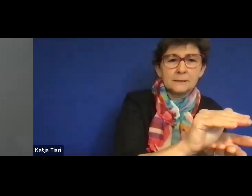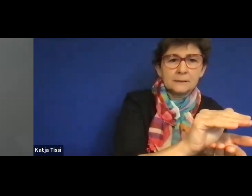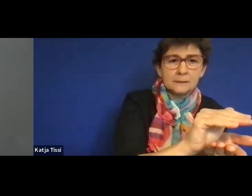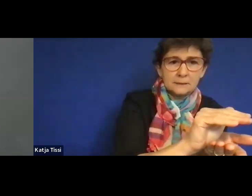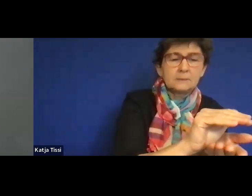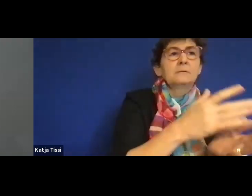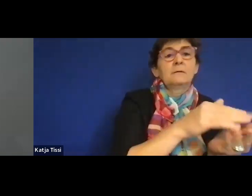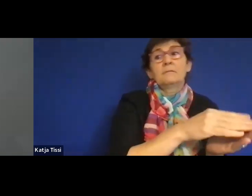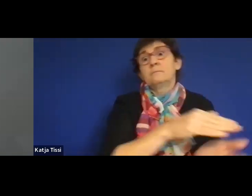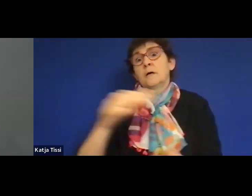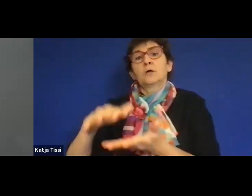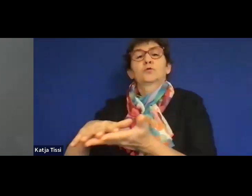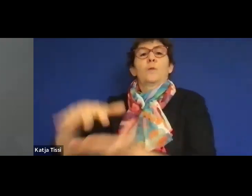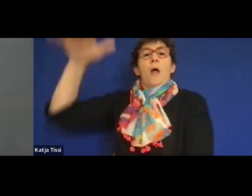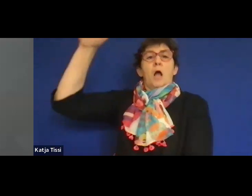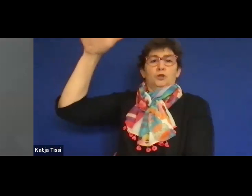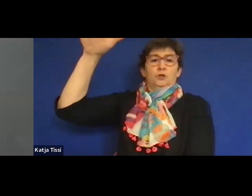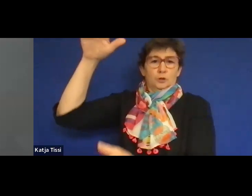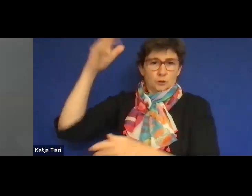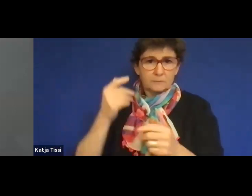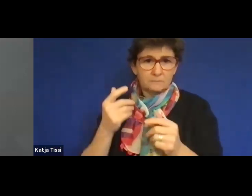across the board, right? Where there are occasions of less